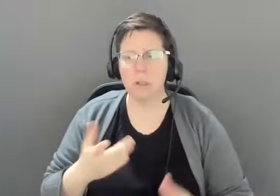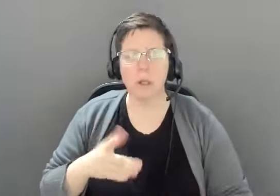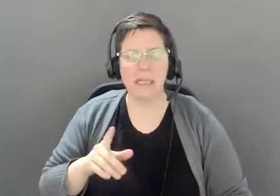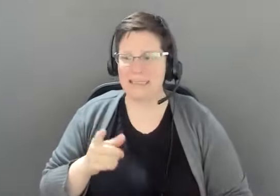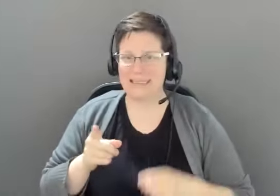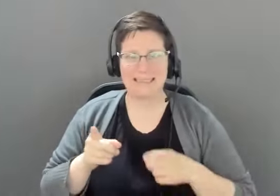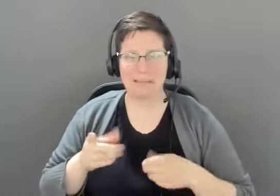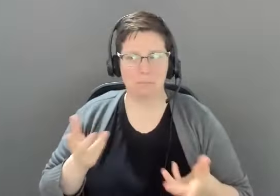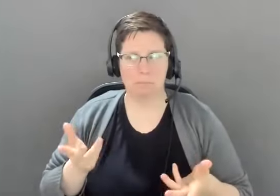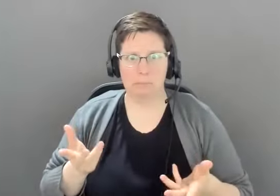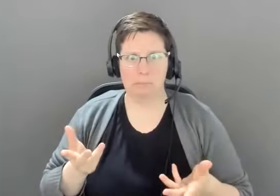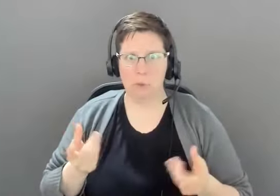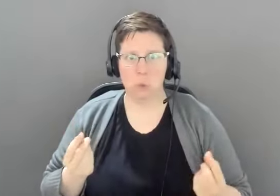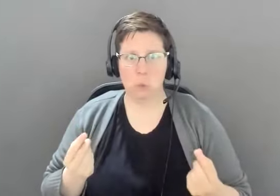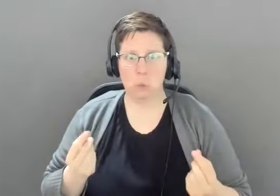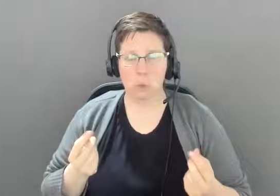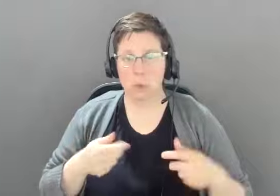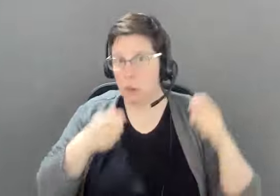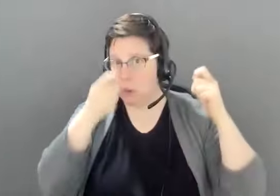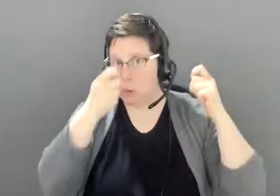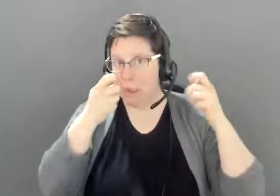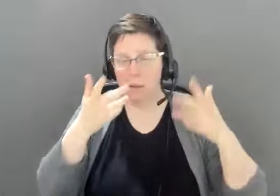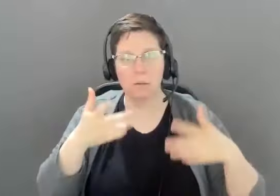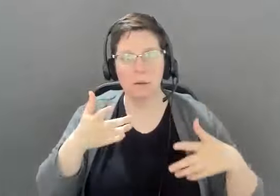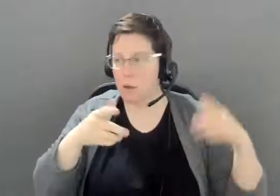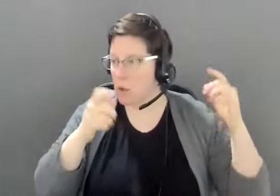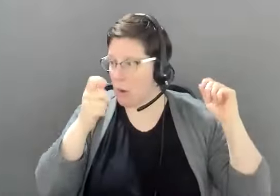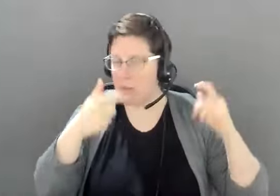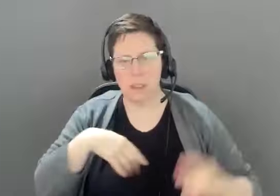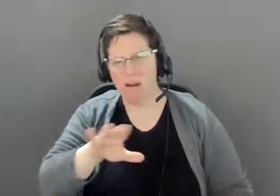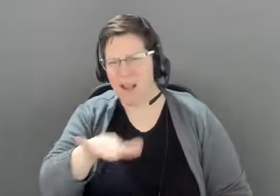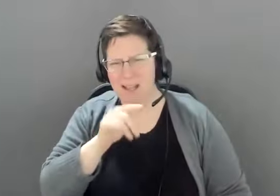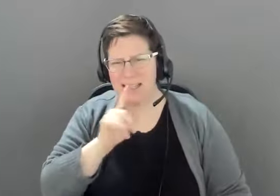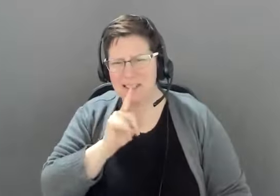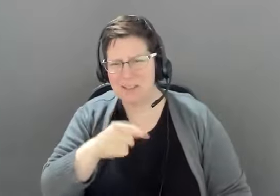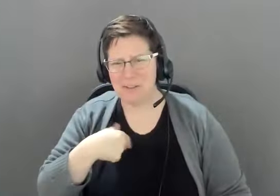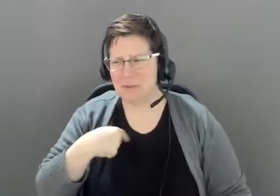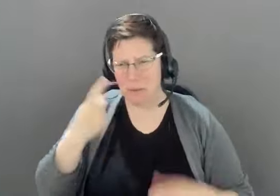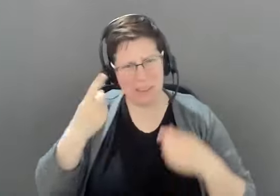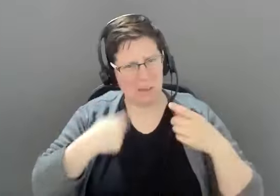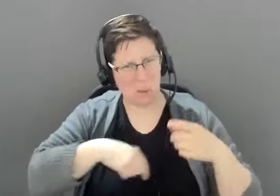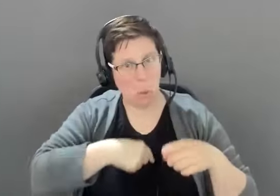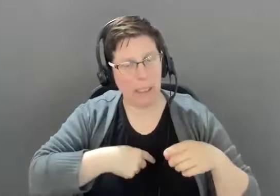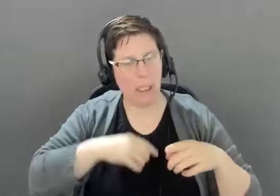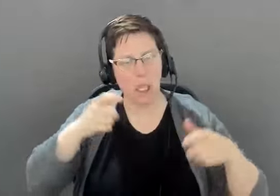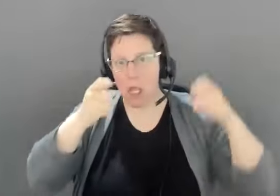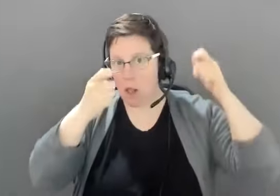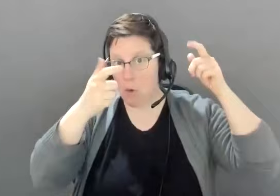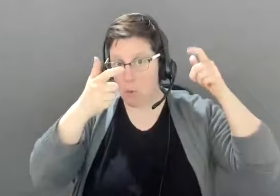me that she wasn't sure if the Crown would consent to the removal of my publication ban. And the